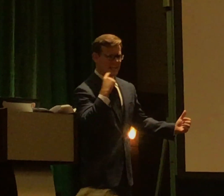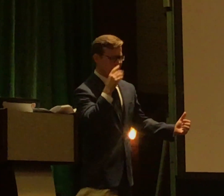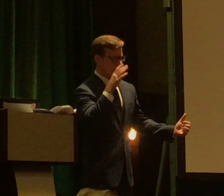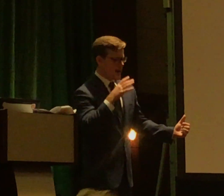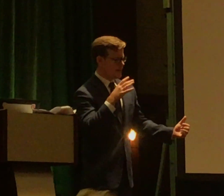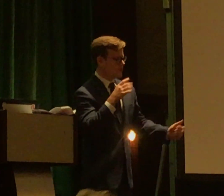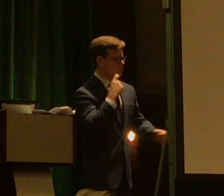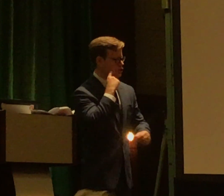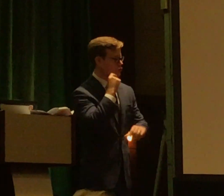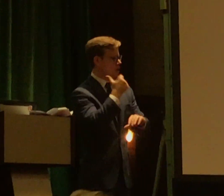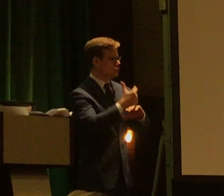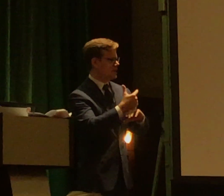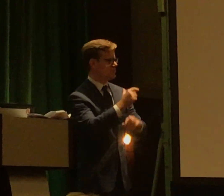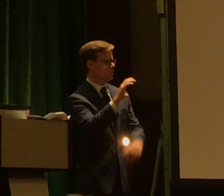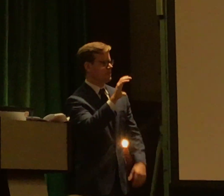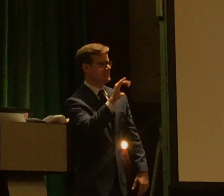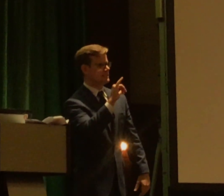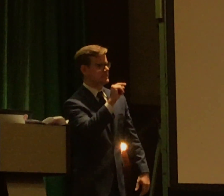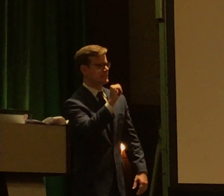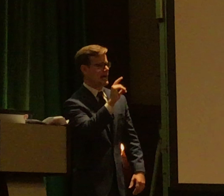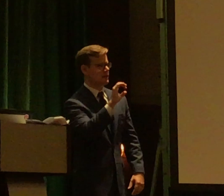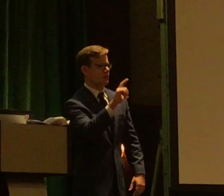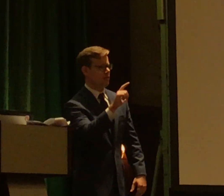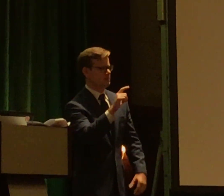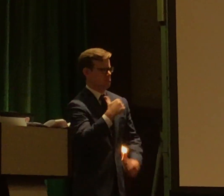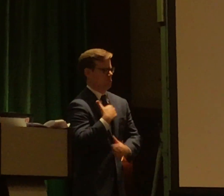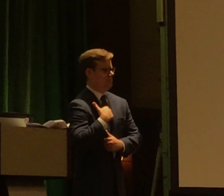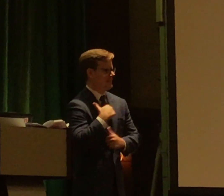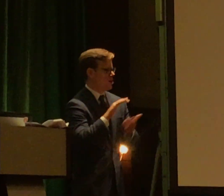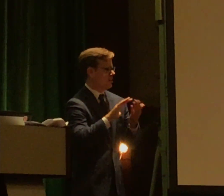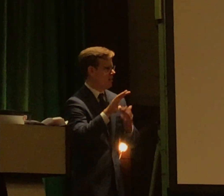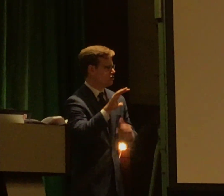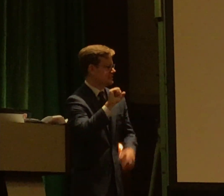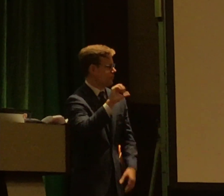And I told them, well, we have a deaf person that I know